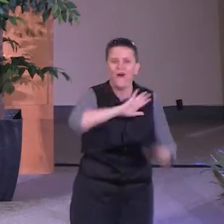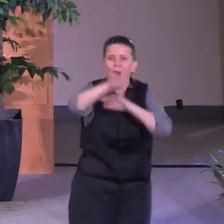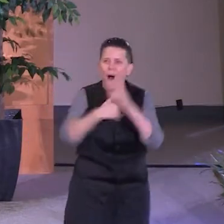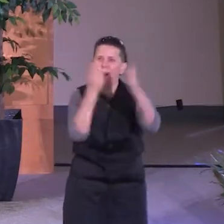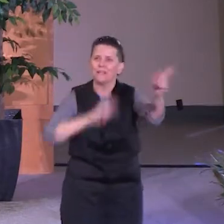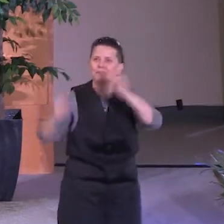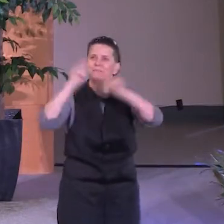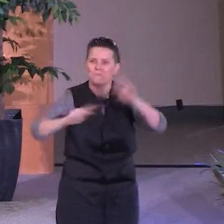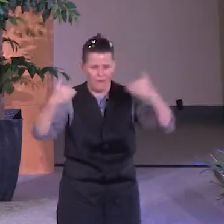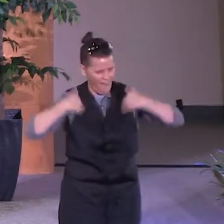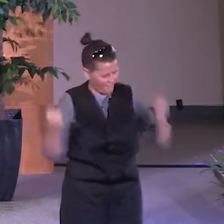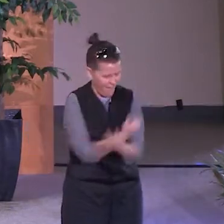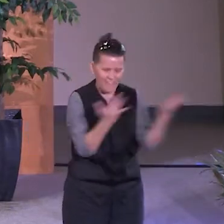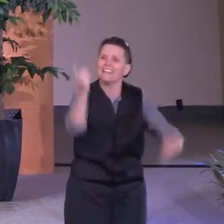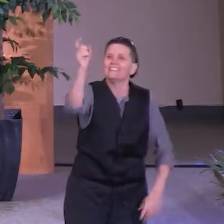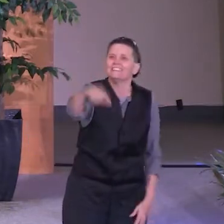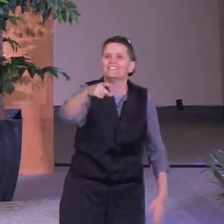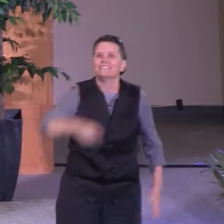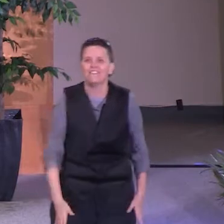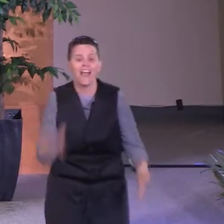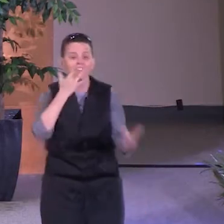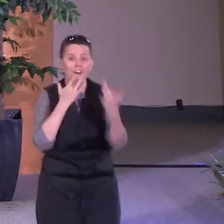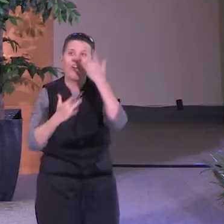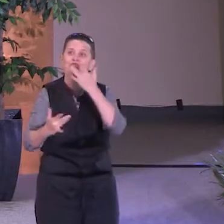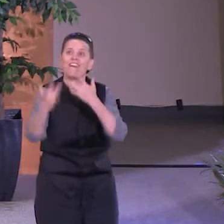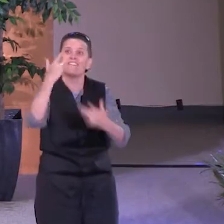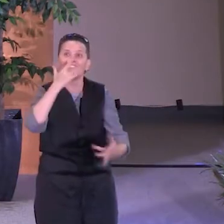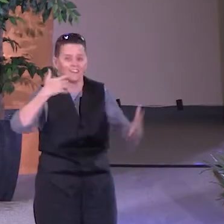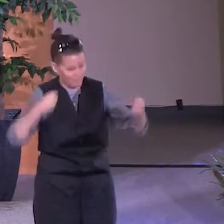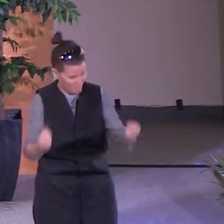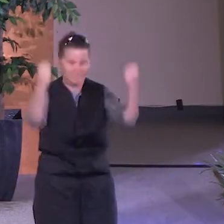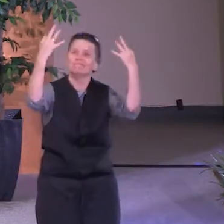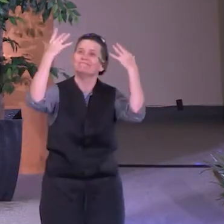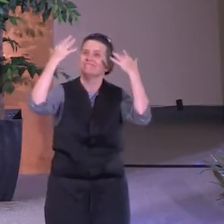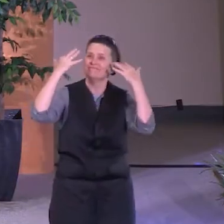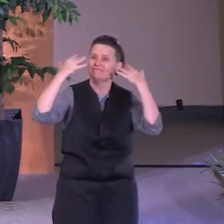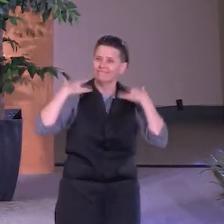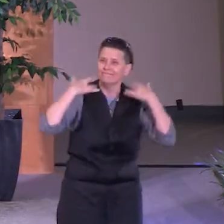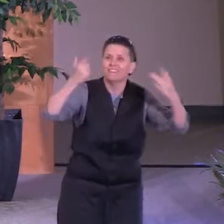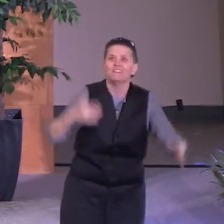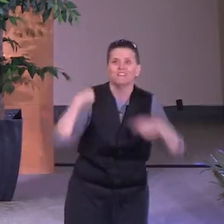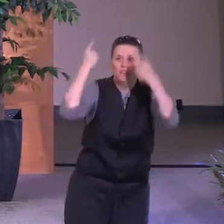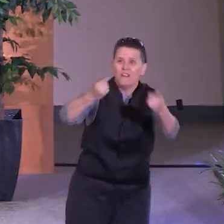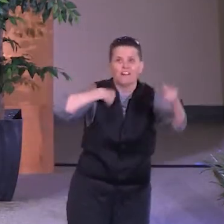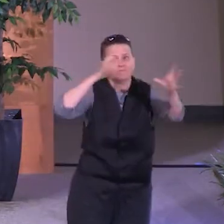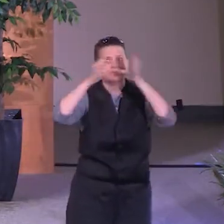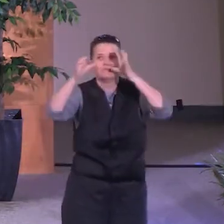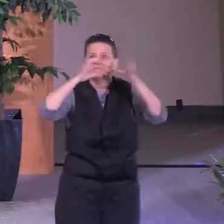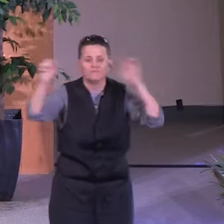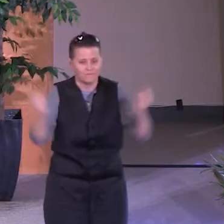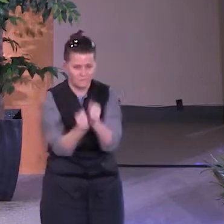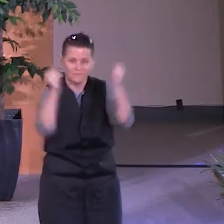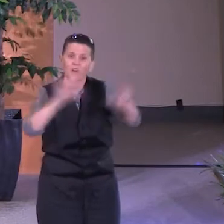me, God, have everything they need. Favor, let it fall on me, till I'm the conversation for all